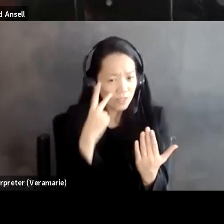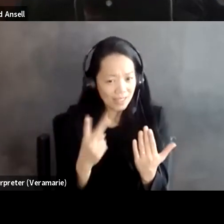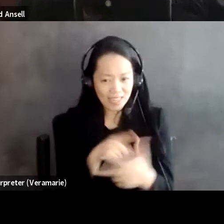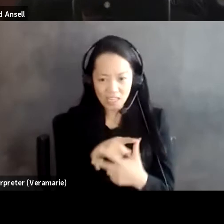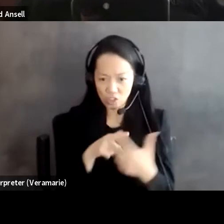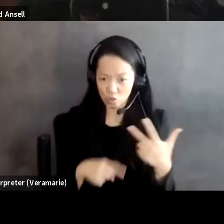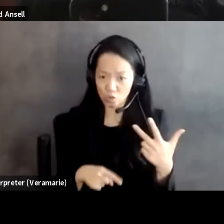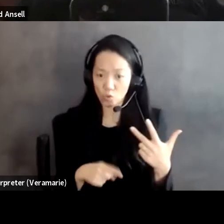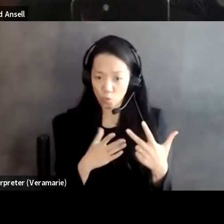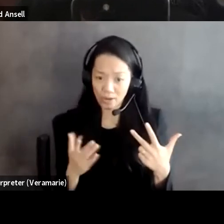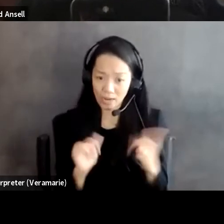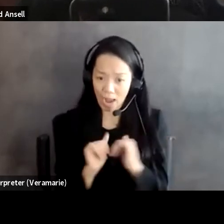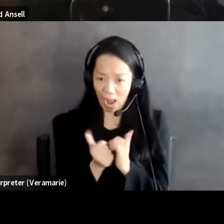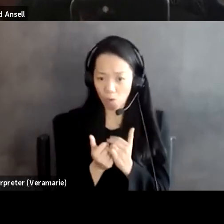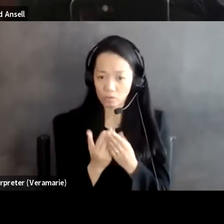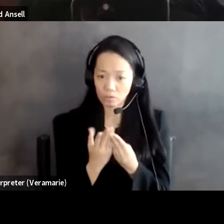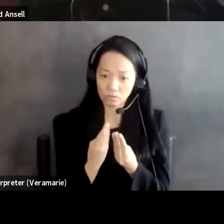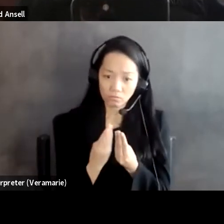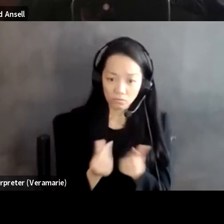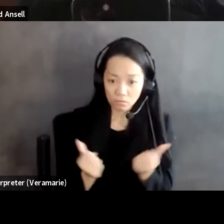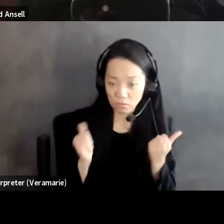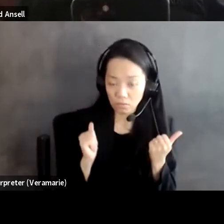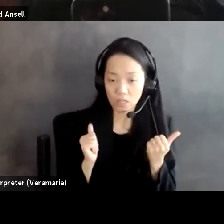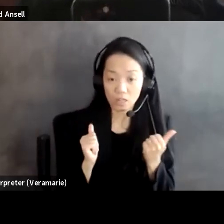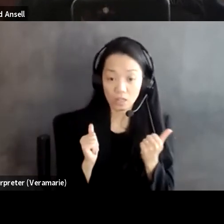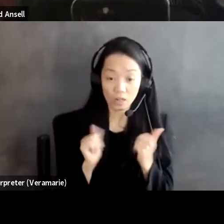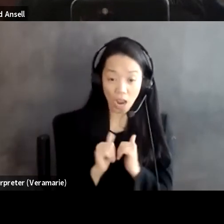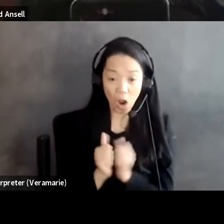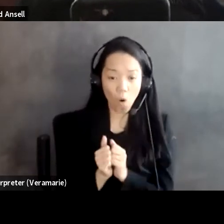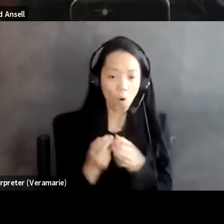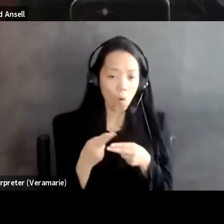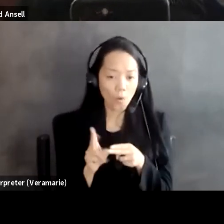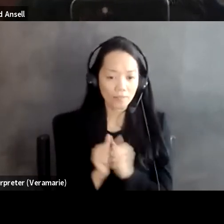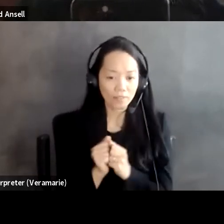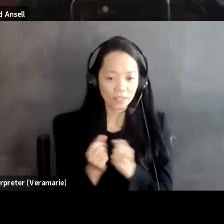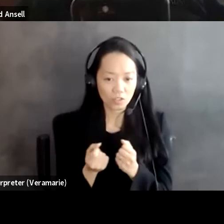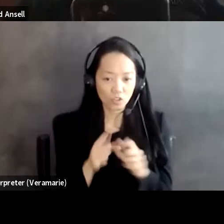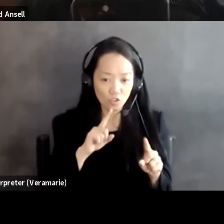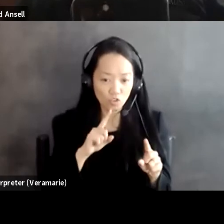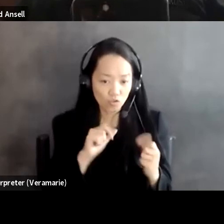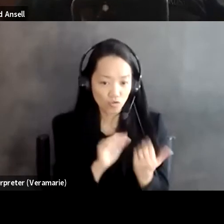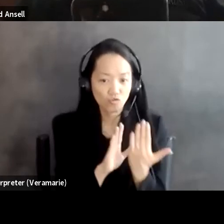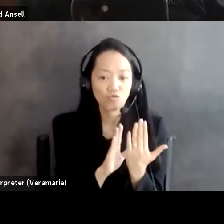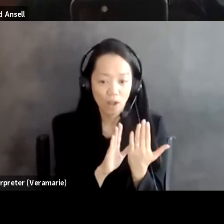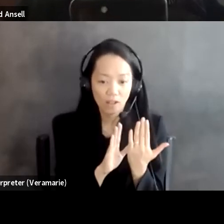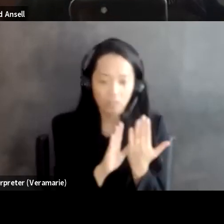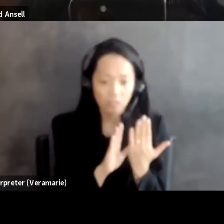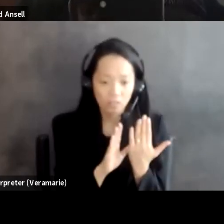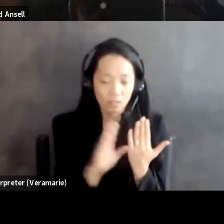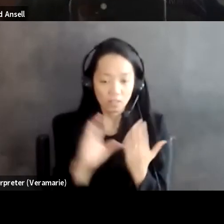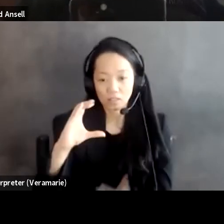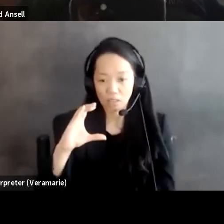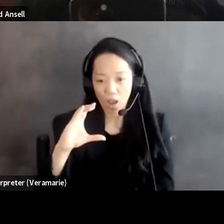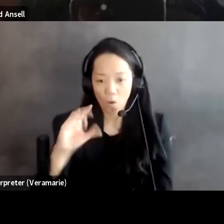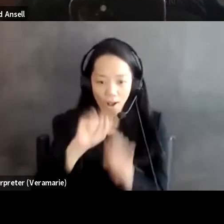3 ways to mitigate, and also, if you can, briefly address how climate